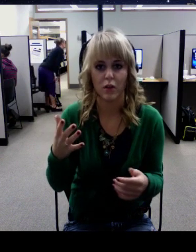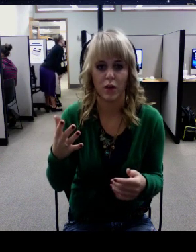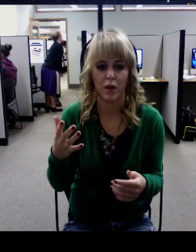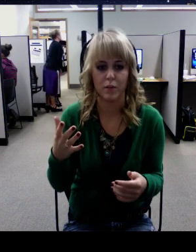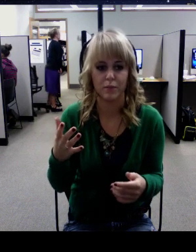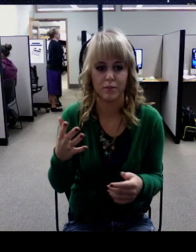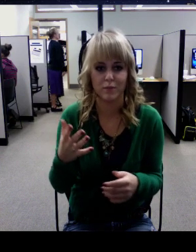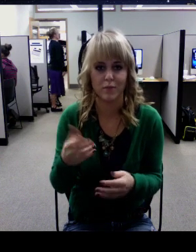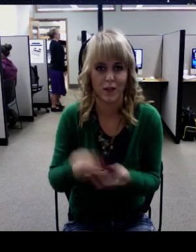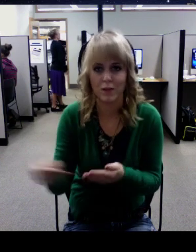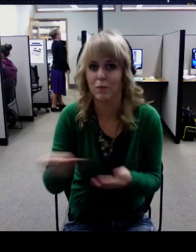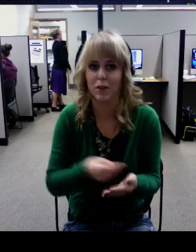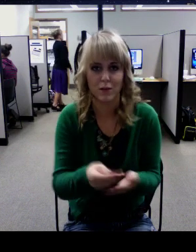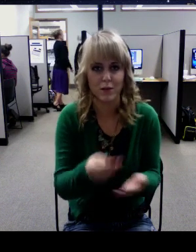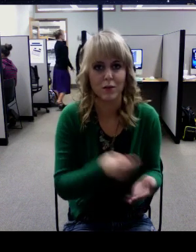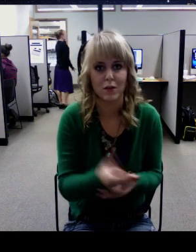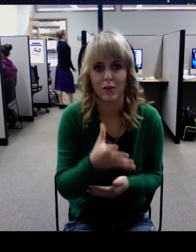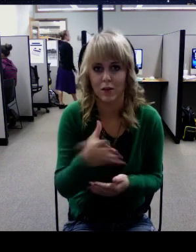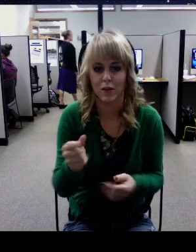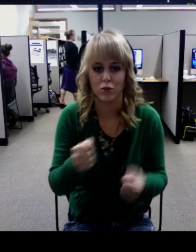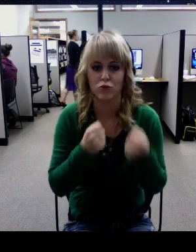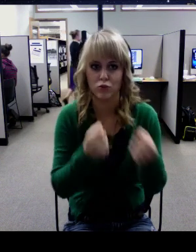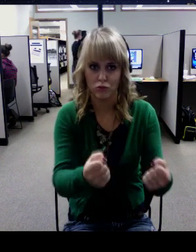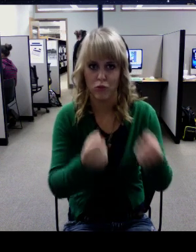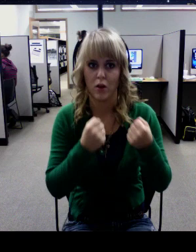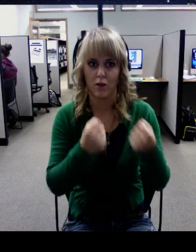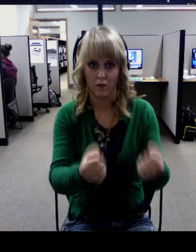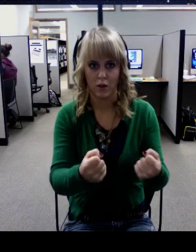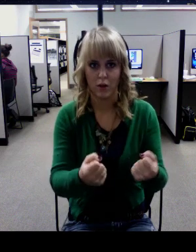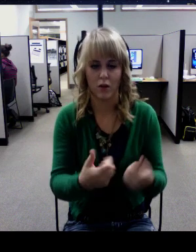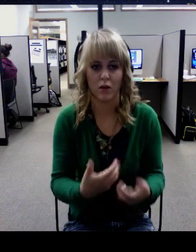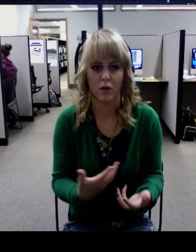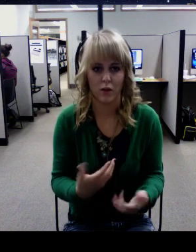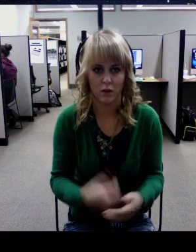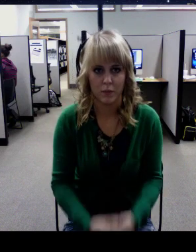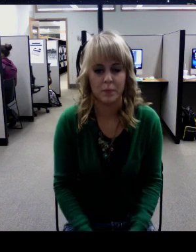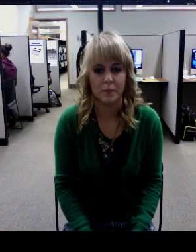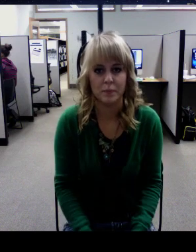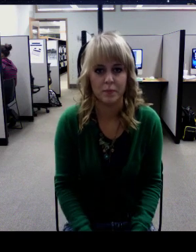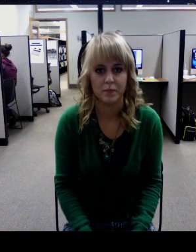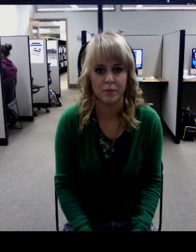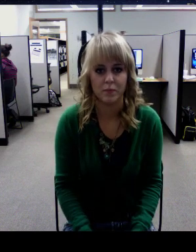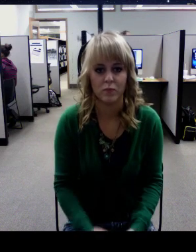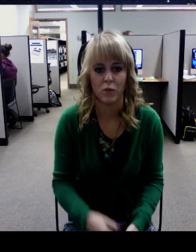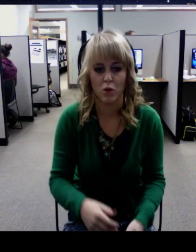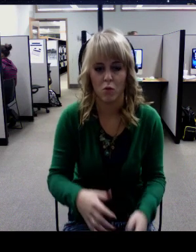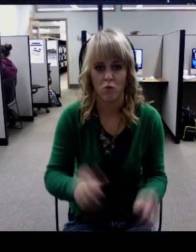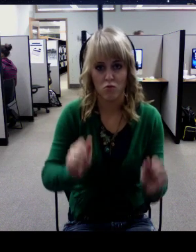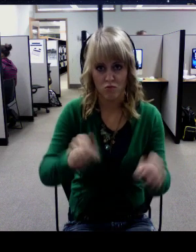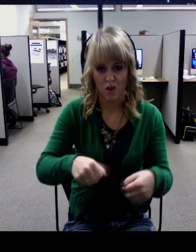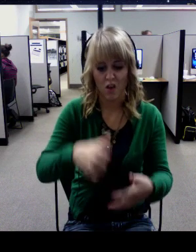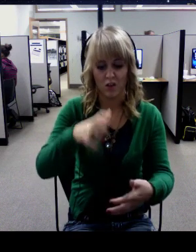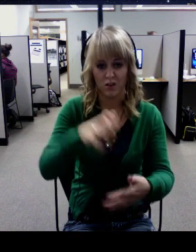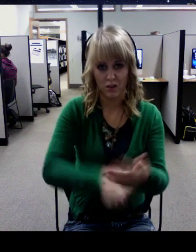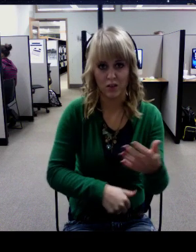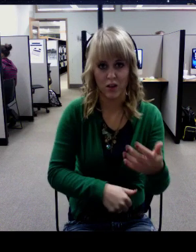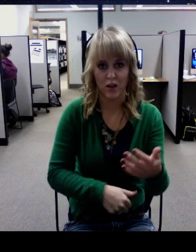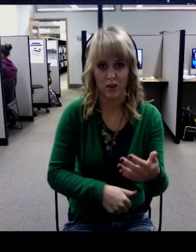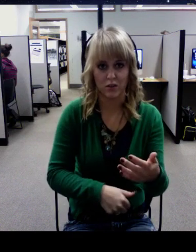from job to job. In this case, they get to deduct a certain amount for each